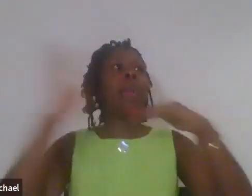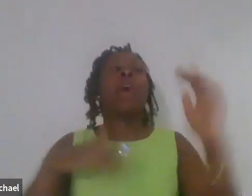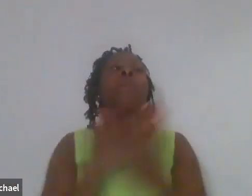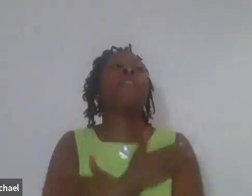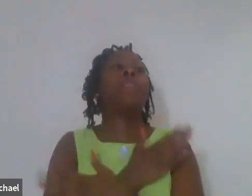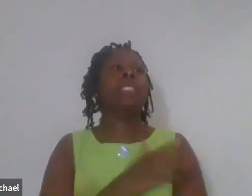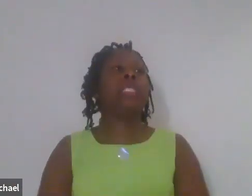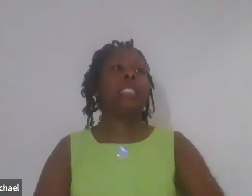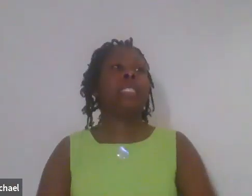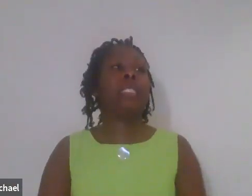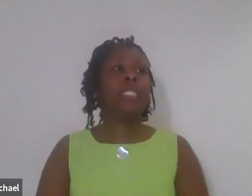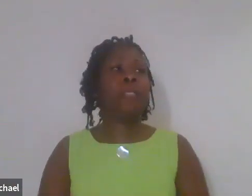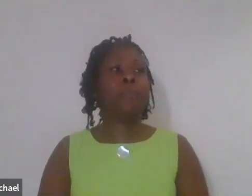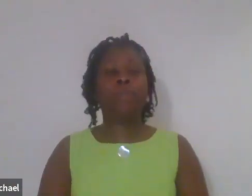I have more enemies than friends.